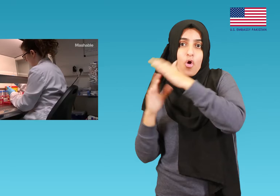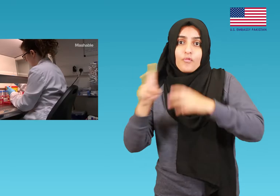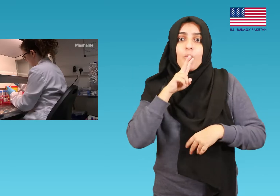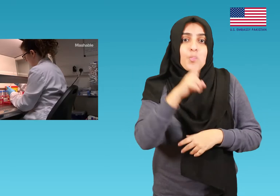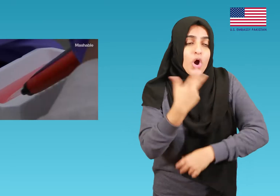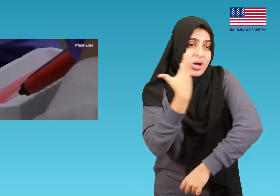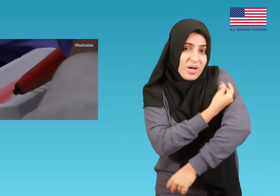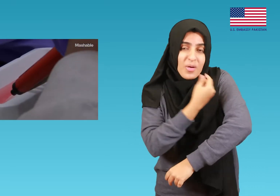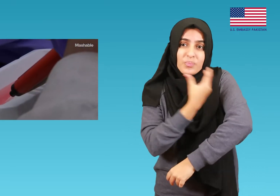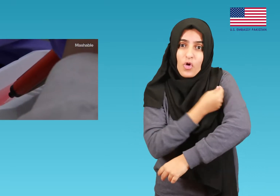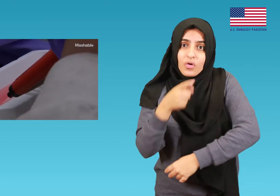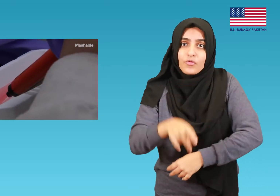over 90% effective.